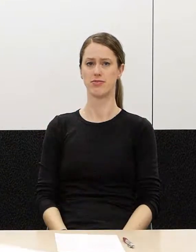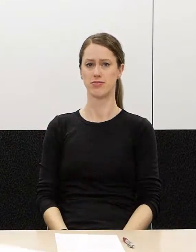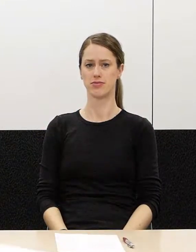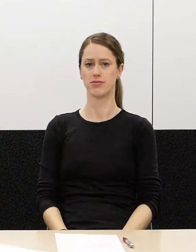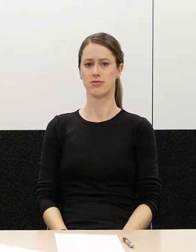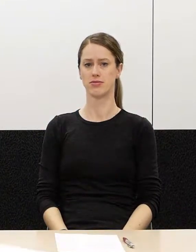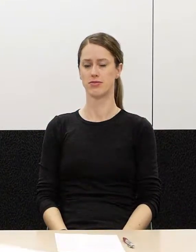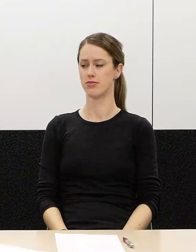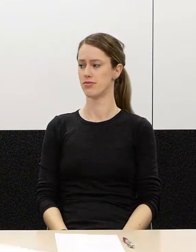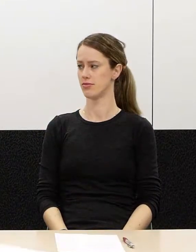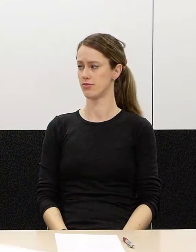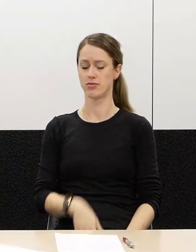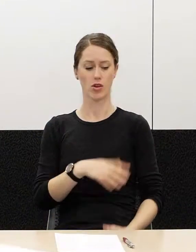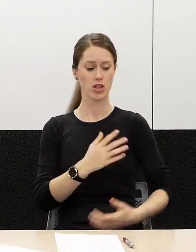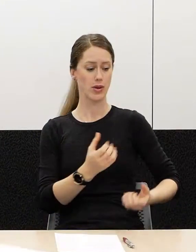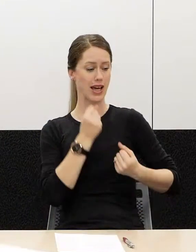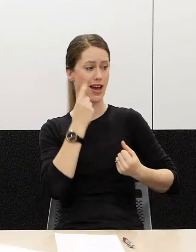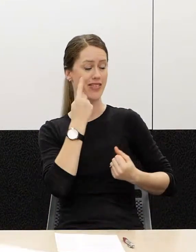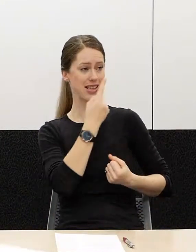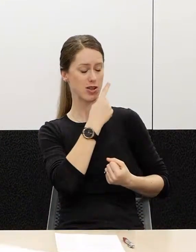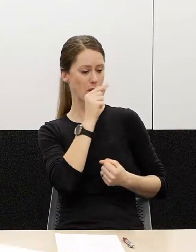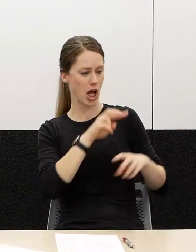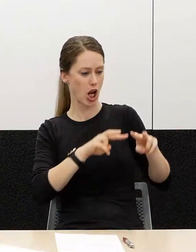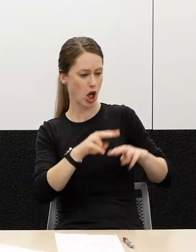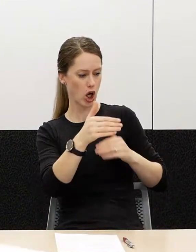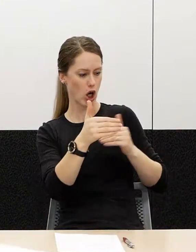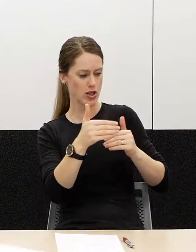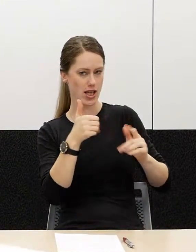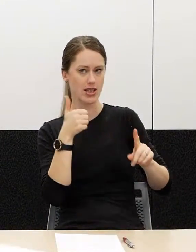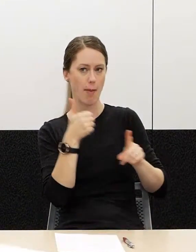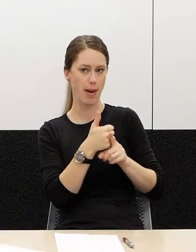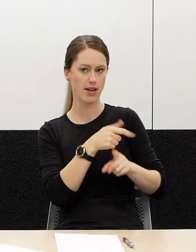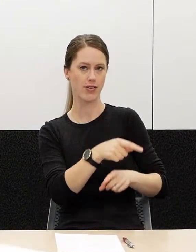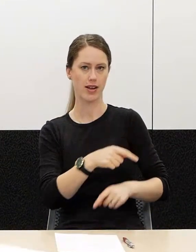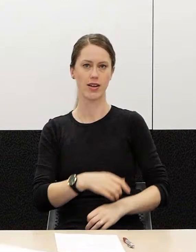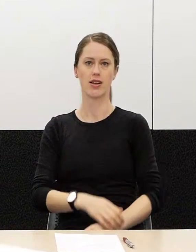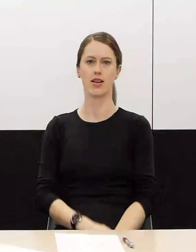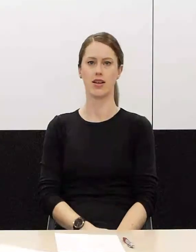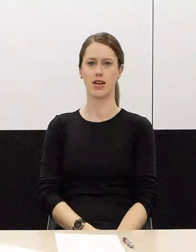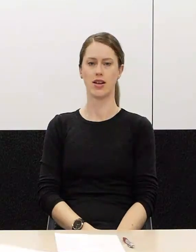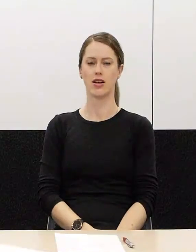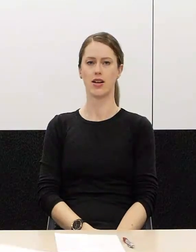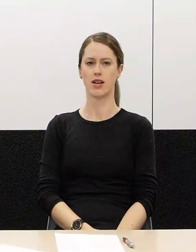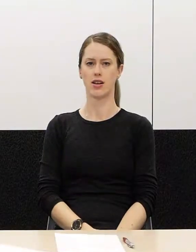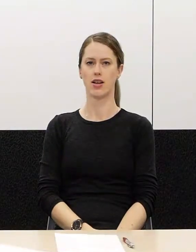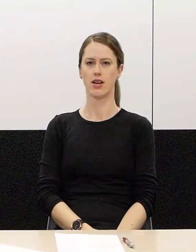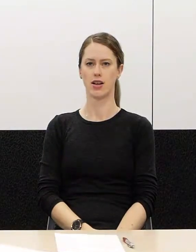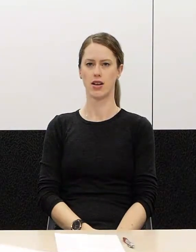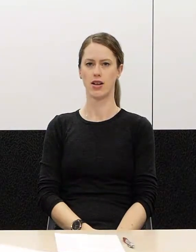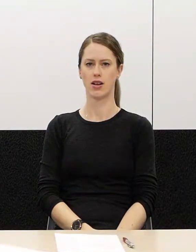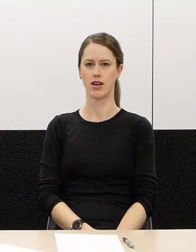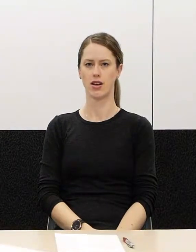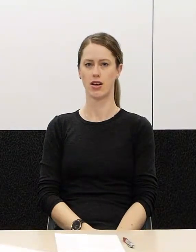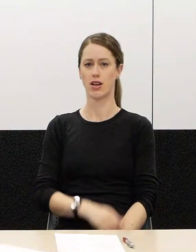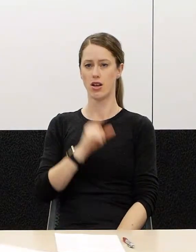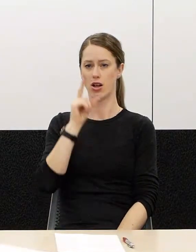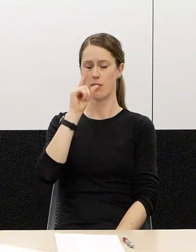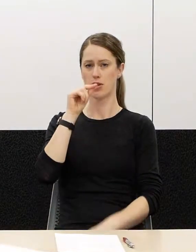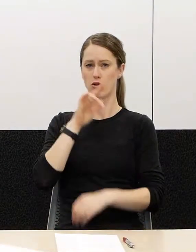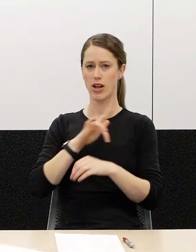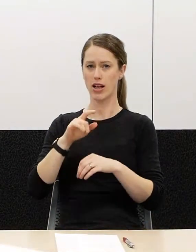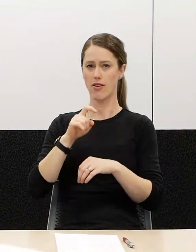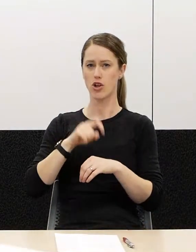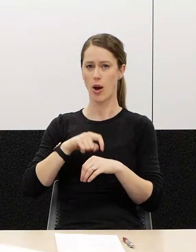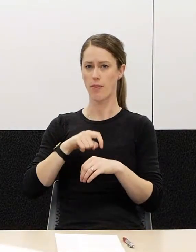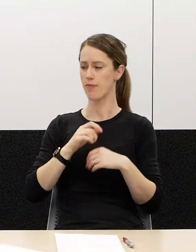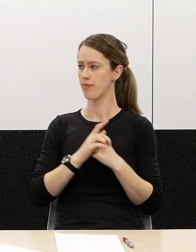As we get evidence, we'll be able to look more closely at the impact of some of that. I think we might be actually running out of time.